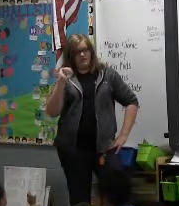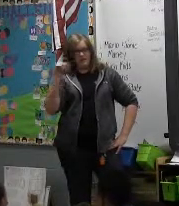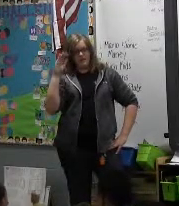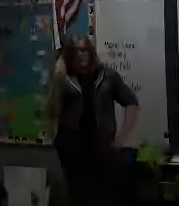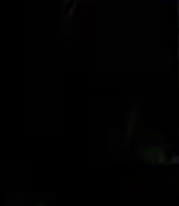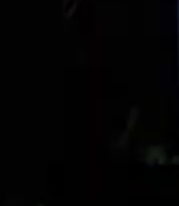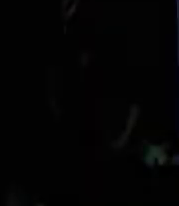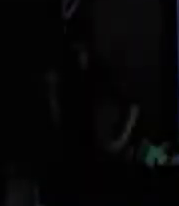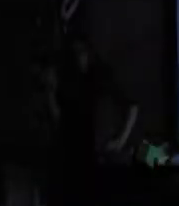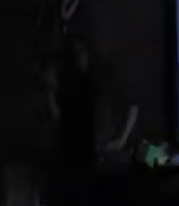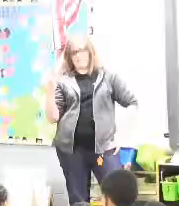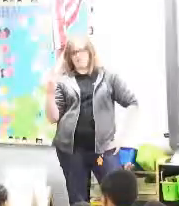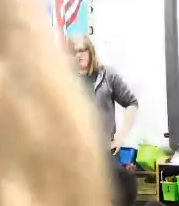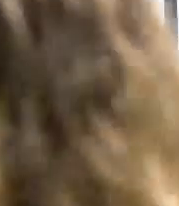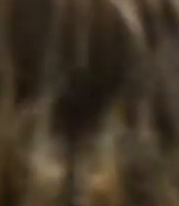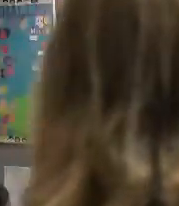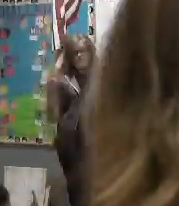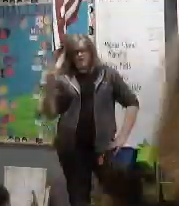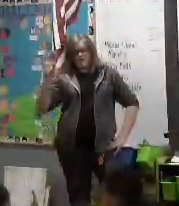B,